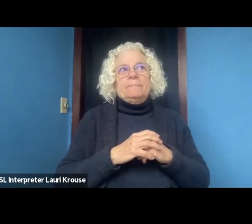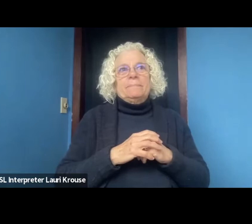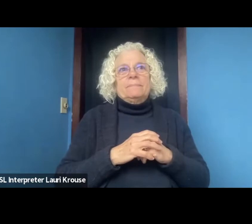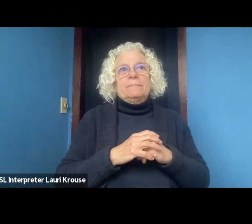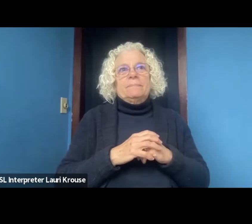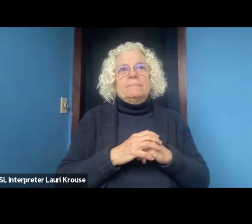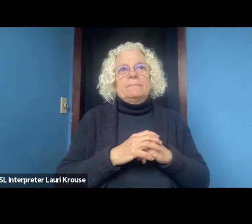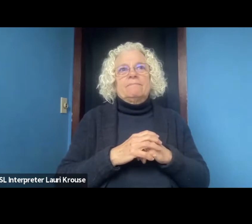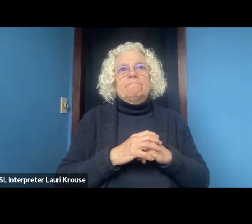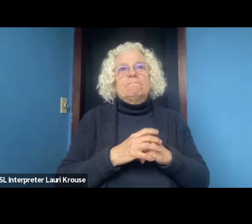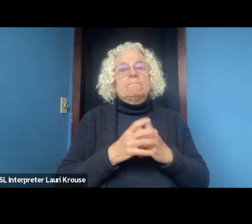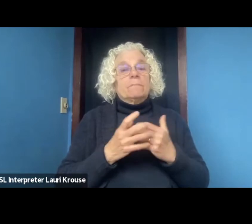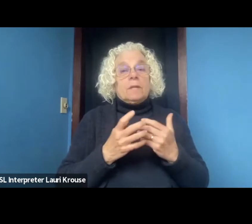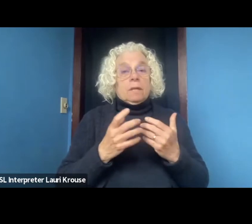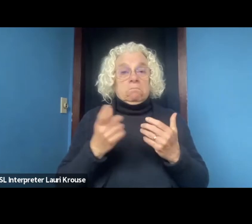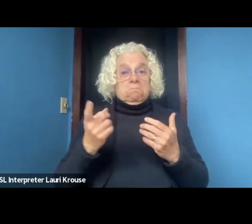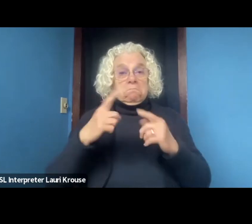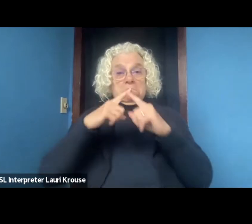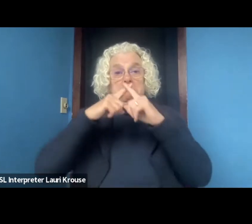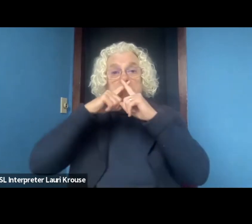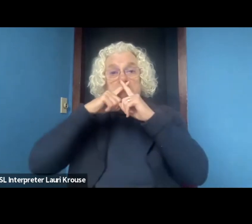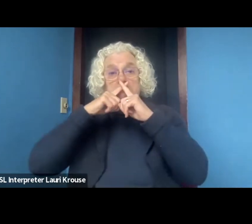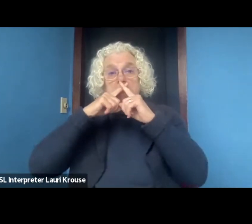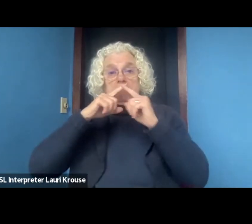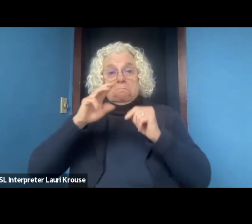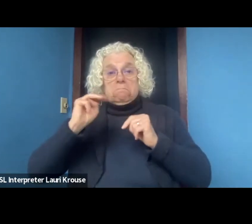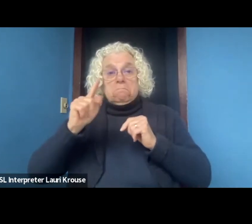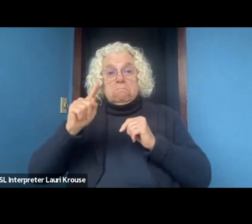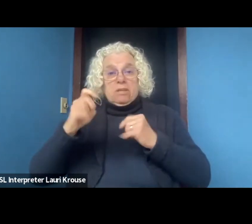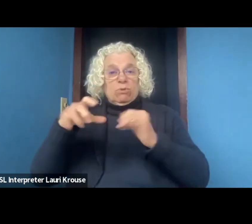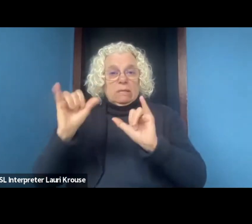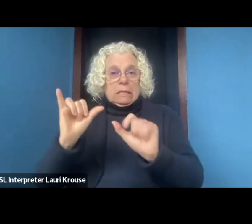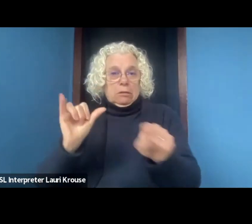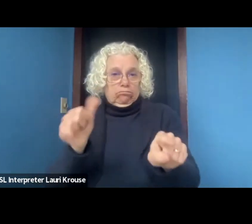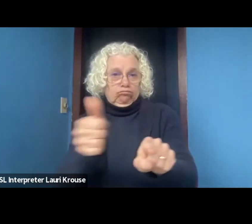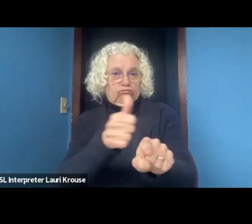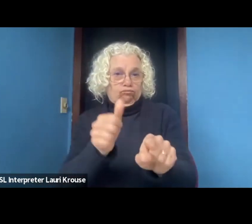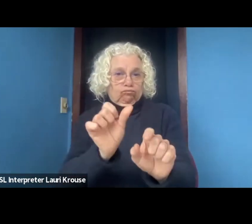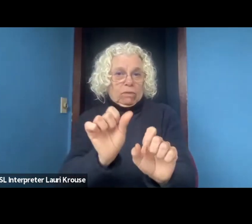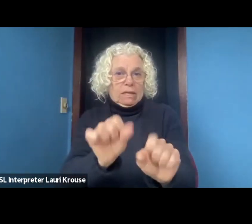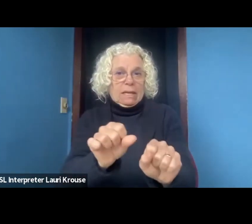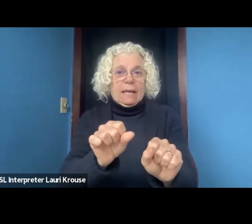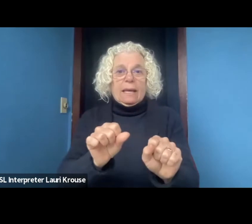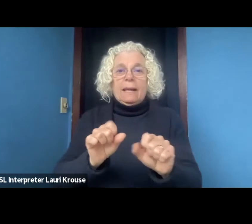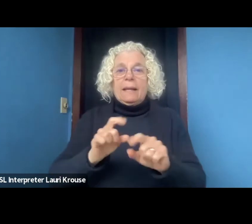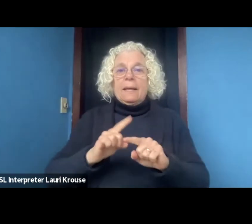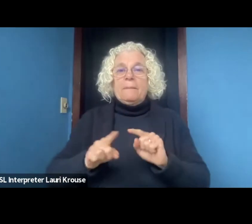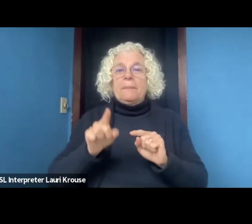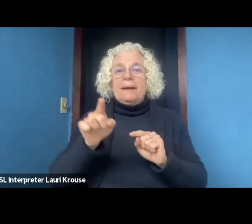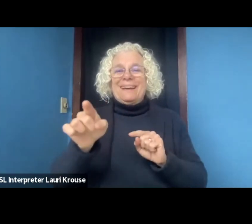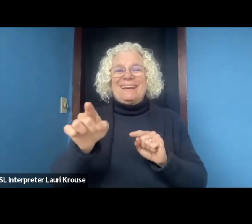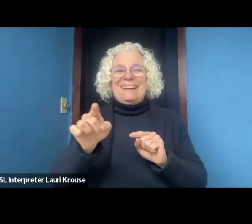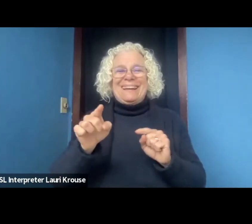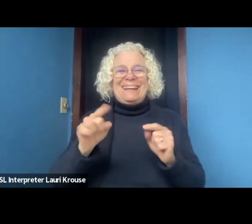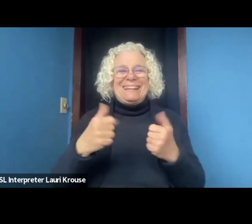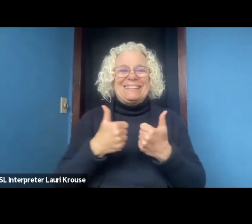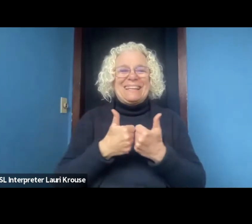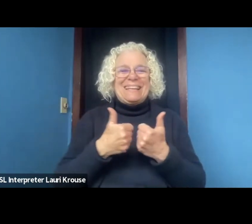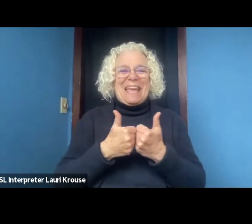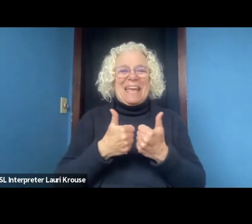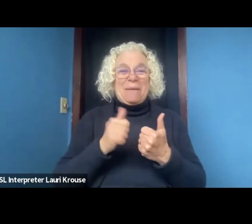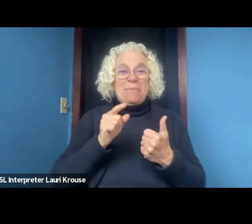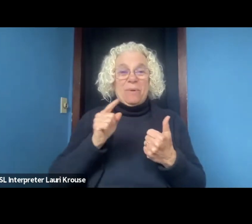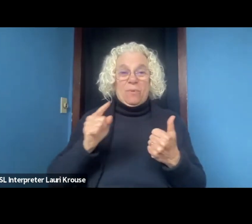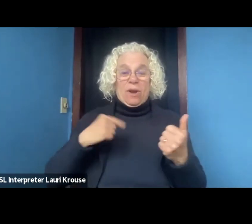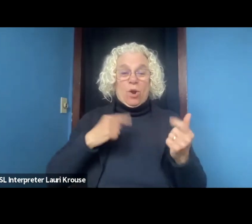you can still stay muted, but we're going to have a copy game. Okay, so I'm